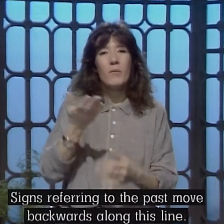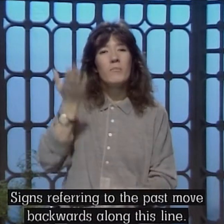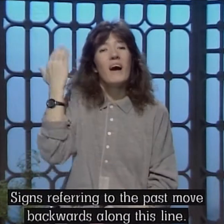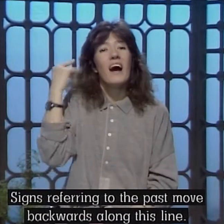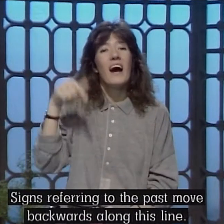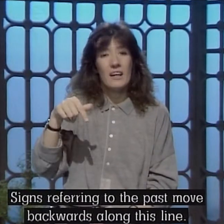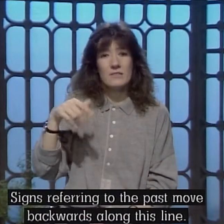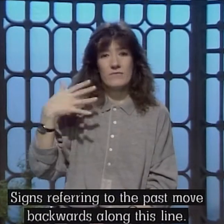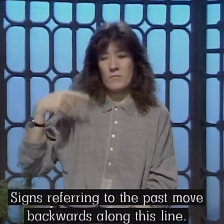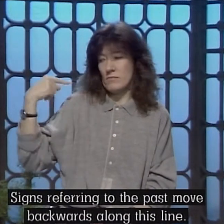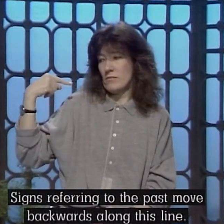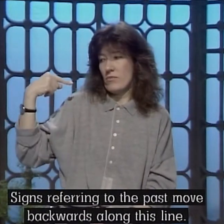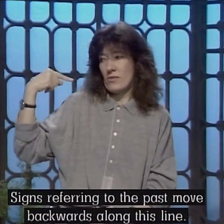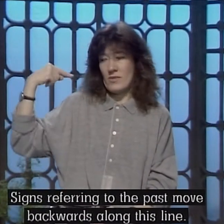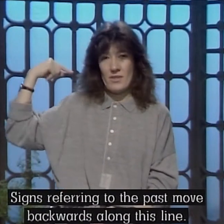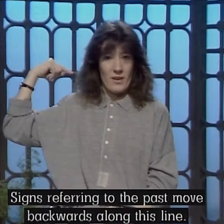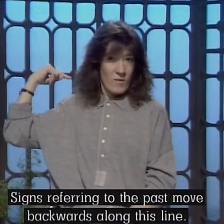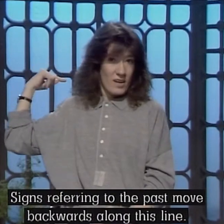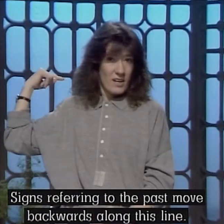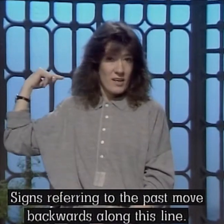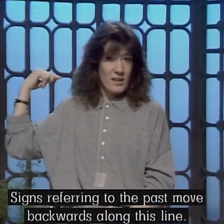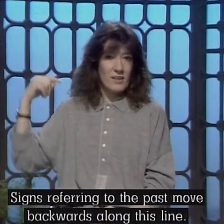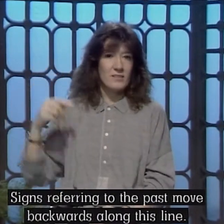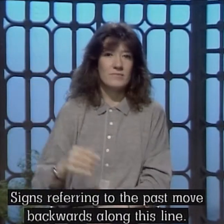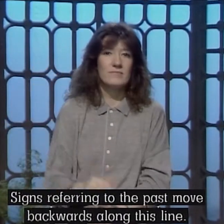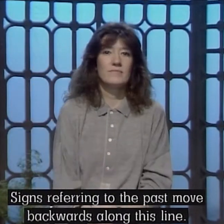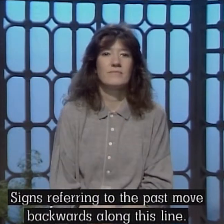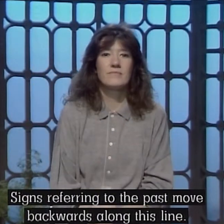Signs referring to the past move backwards along this line.